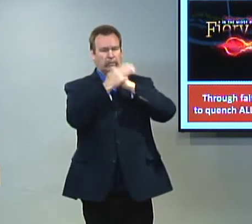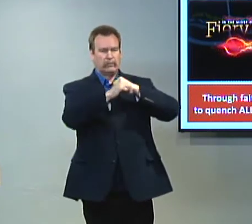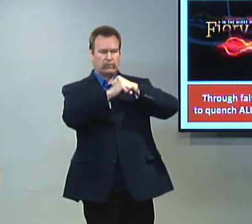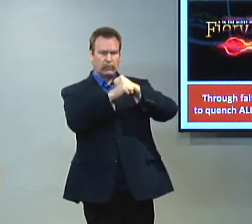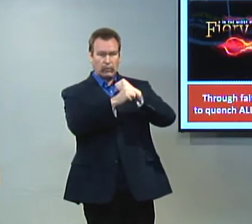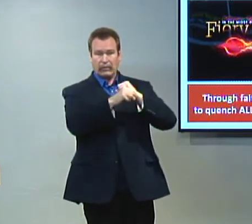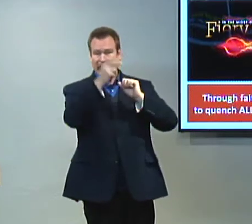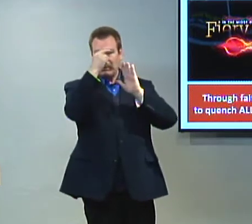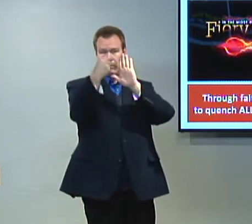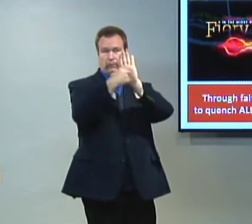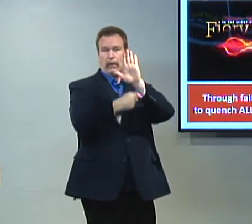keep the faith.